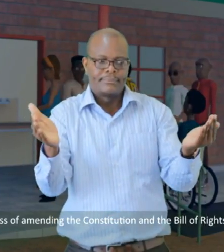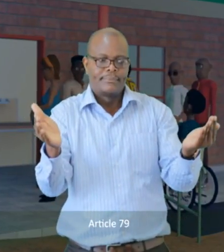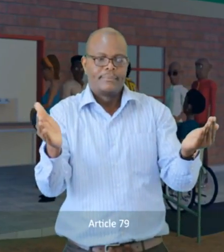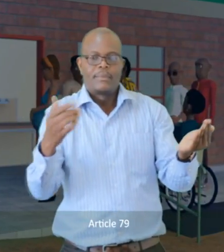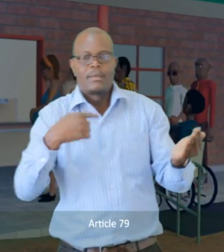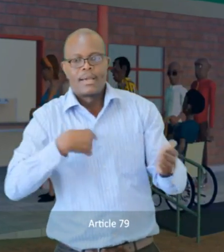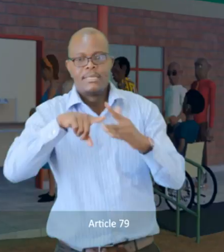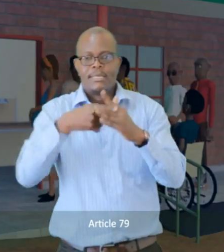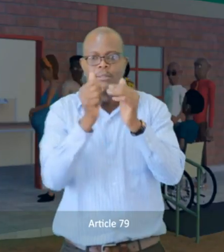Article 79.